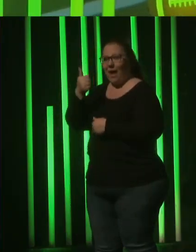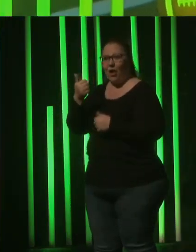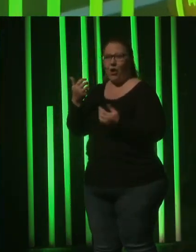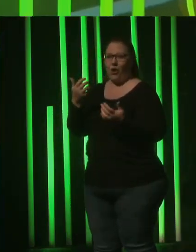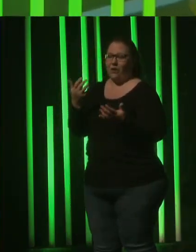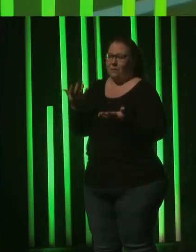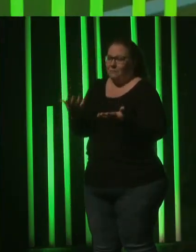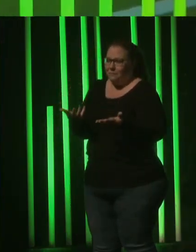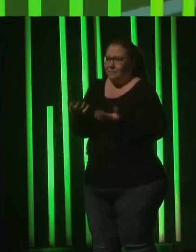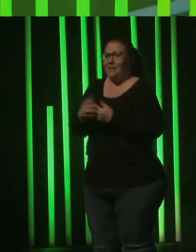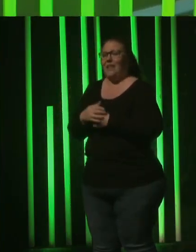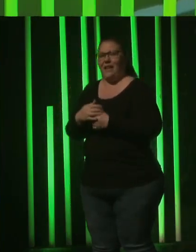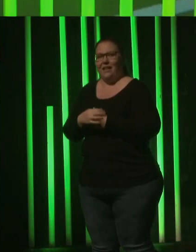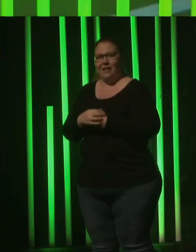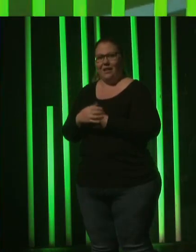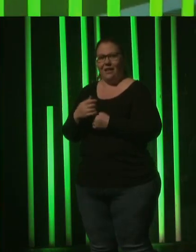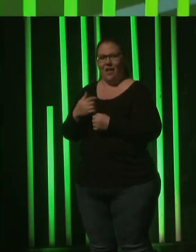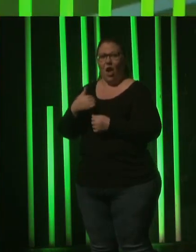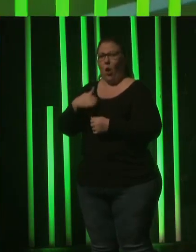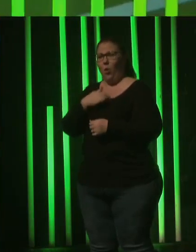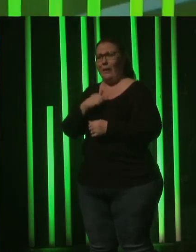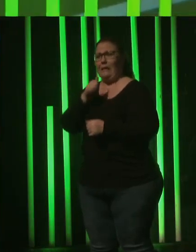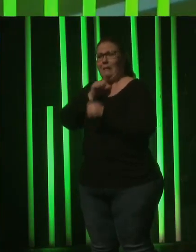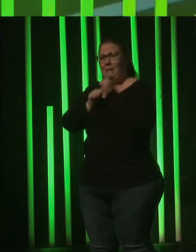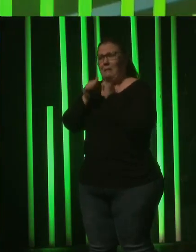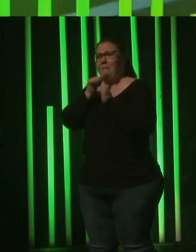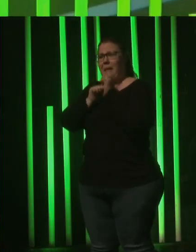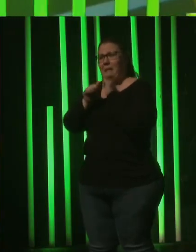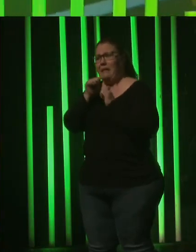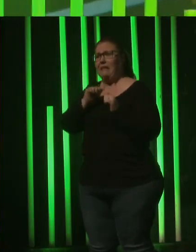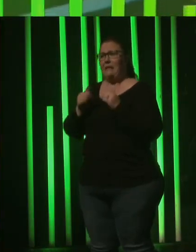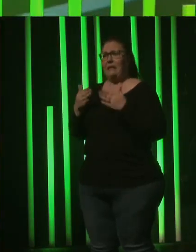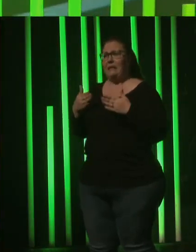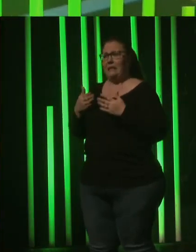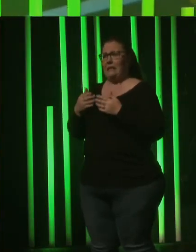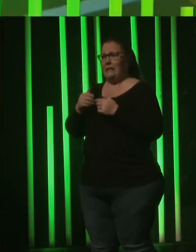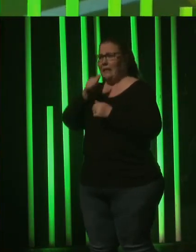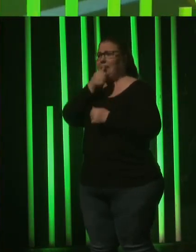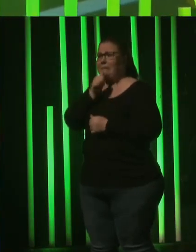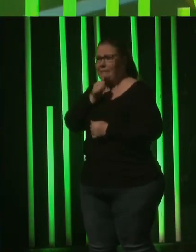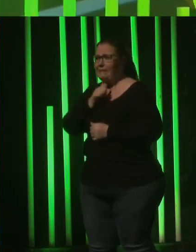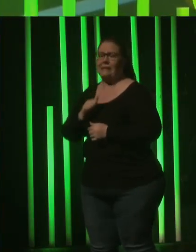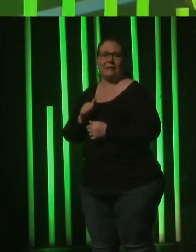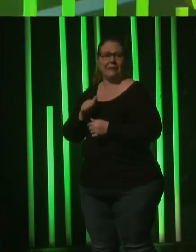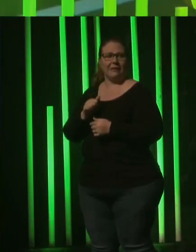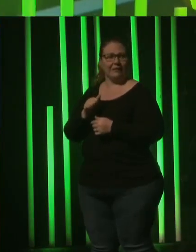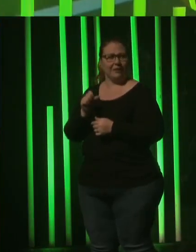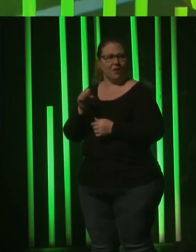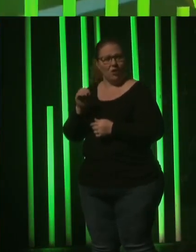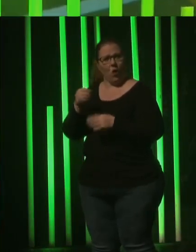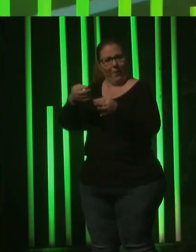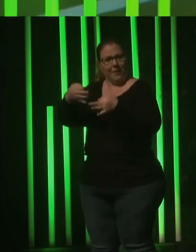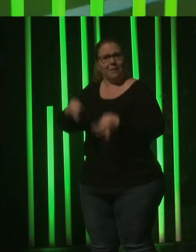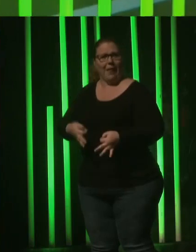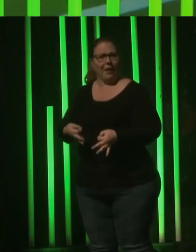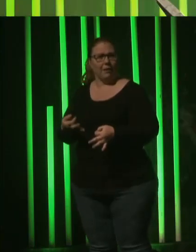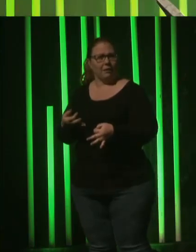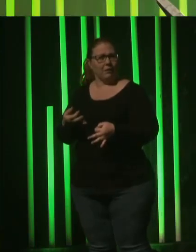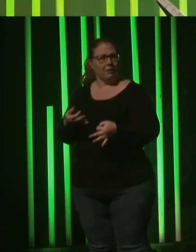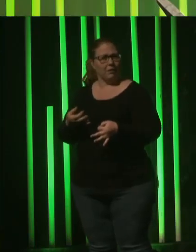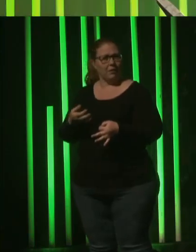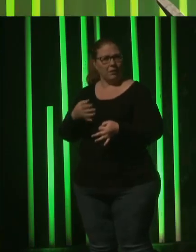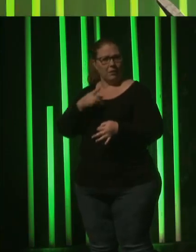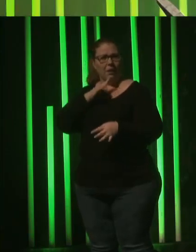therefore we can bear, we're gonna be able to bear it. And so let me just hair up and give you this here. And so let me explain, so let me tell you